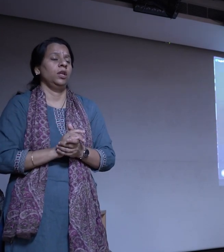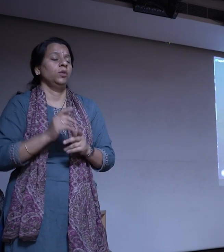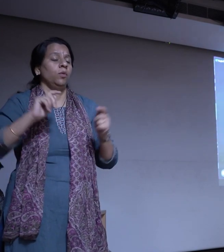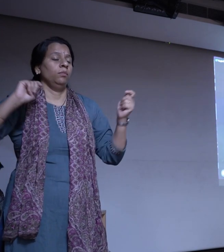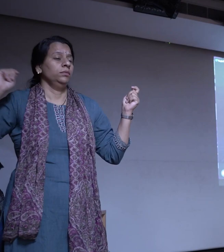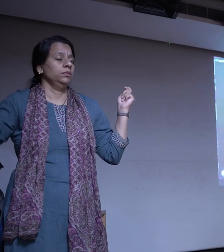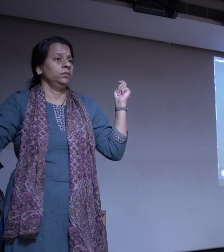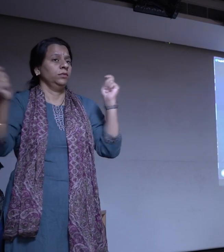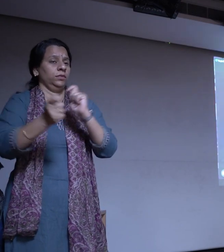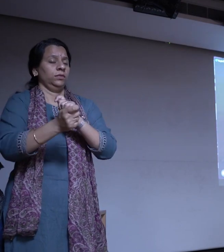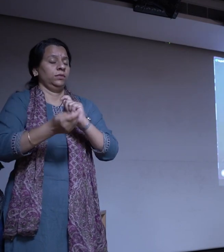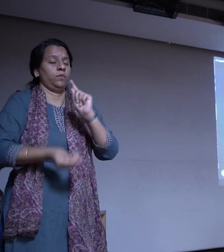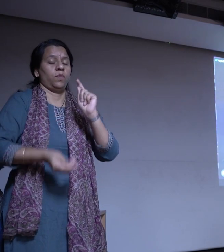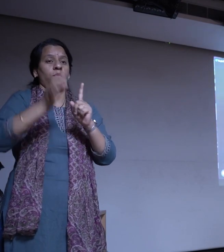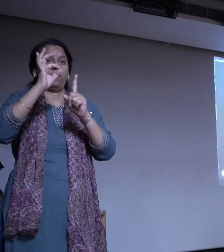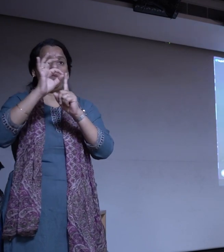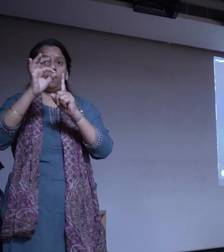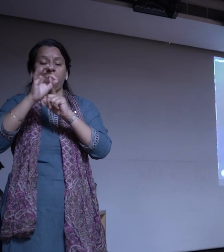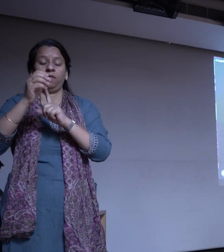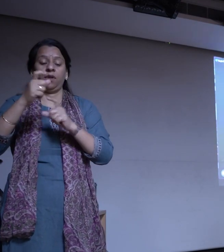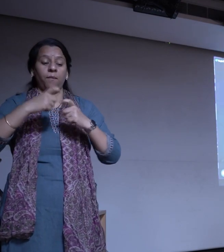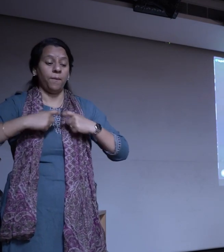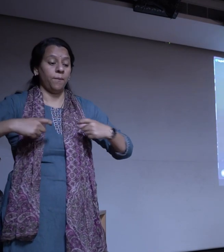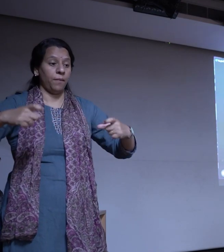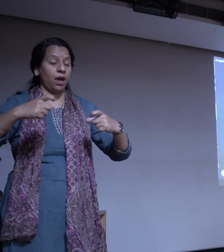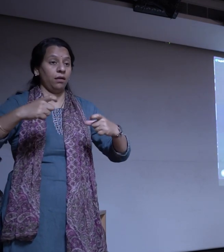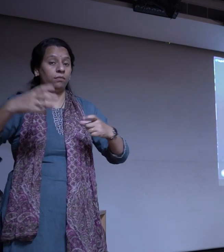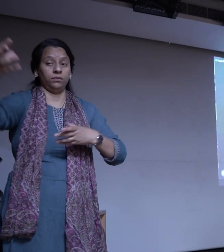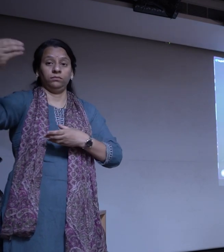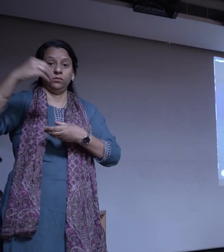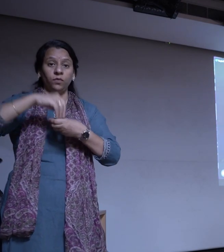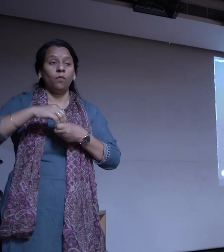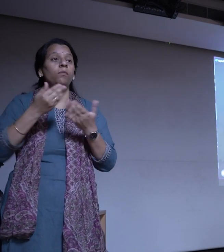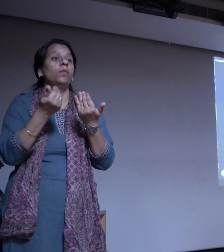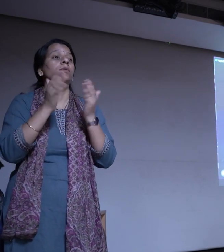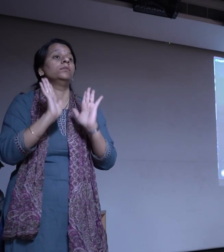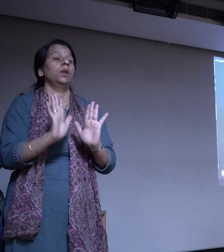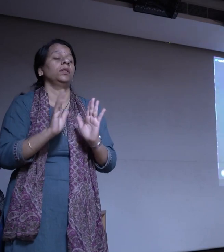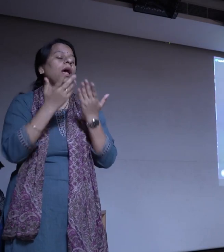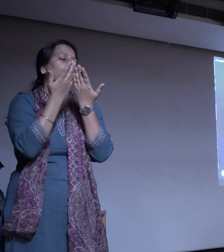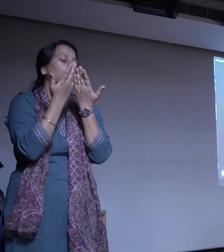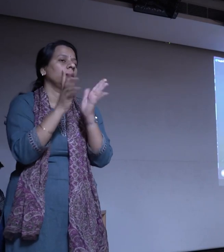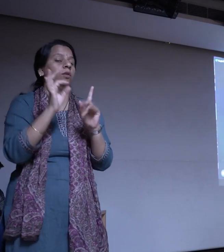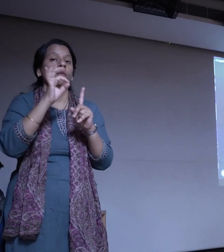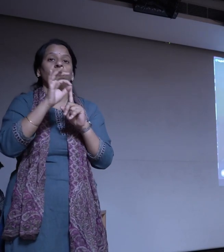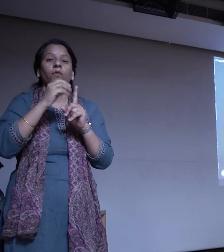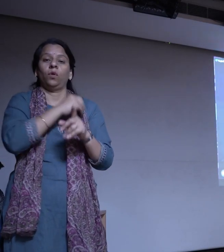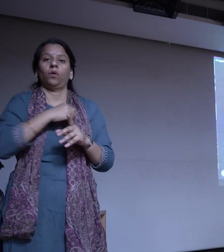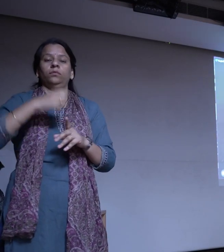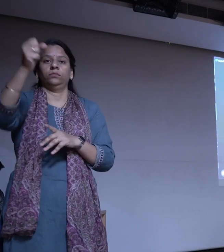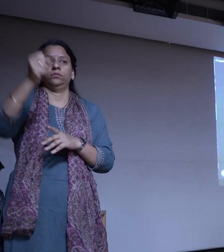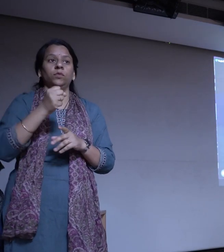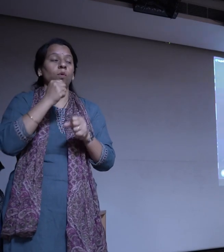psychology private doctor can be part of the panel only the head of the panel can be has to be mandatorily